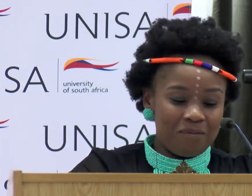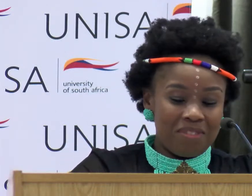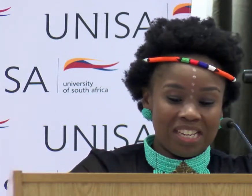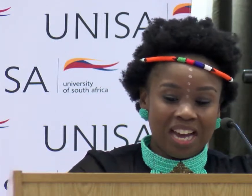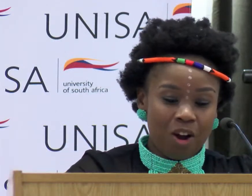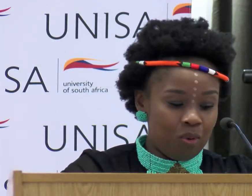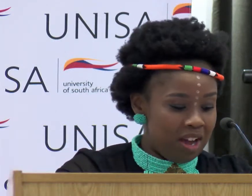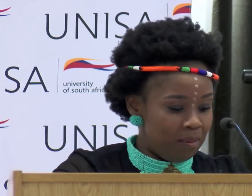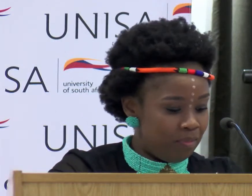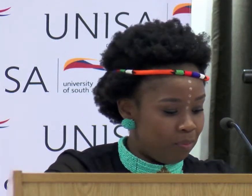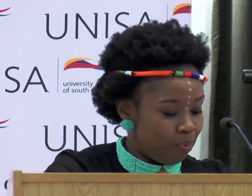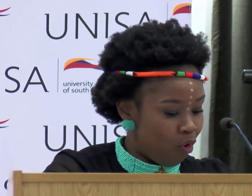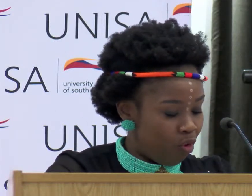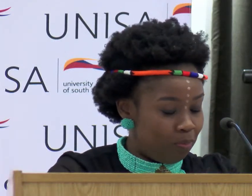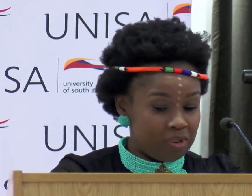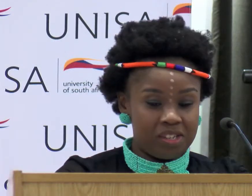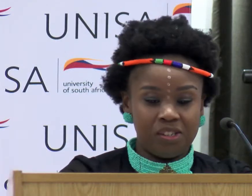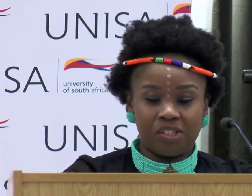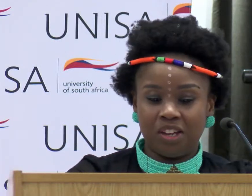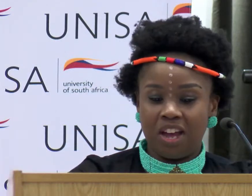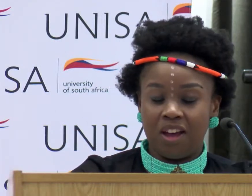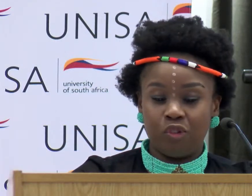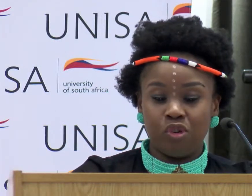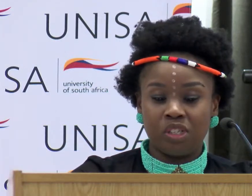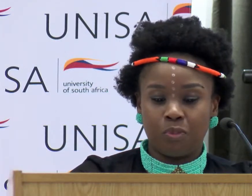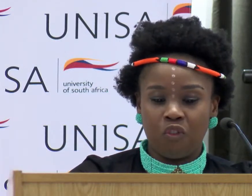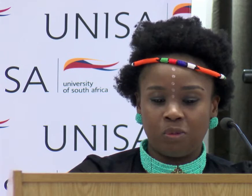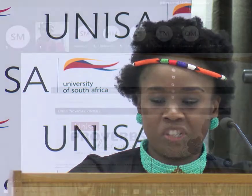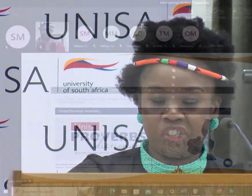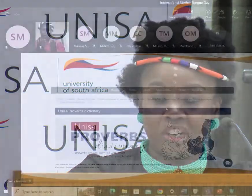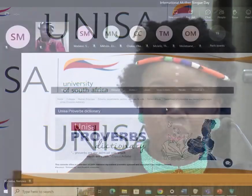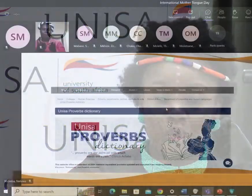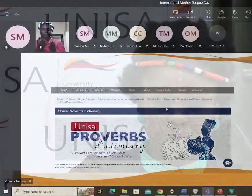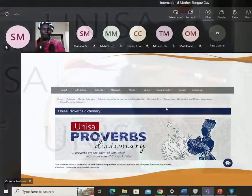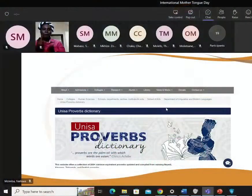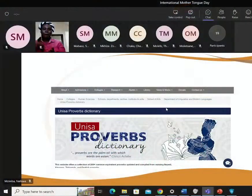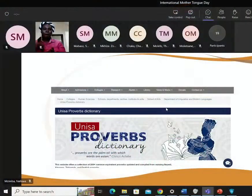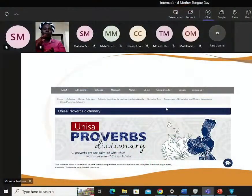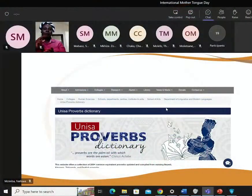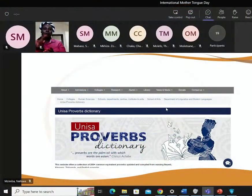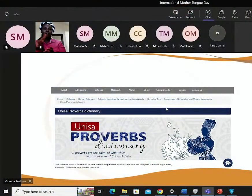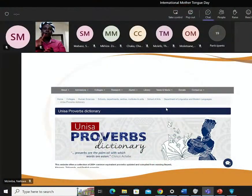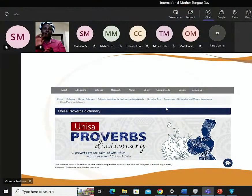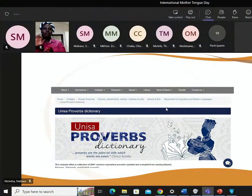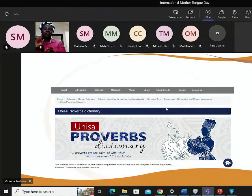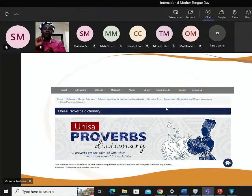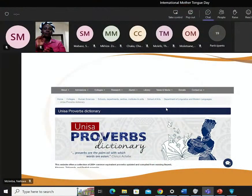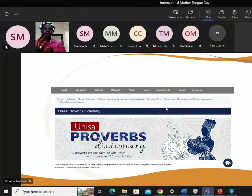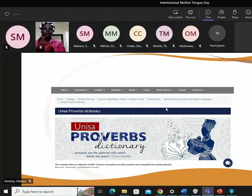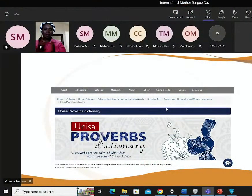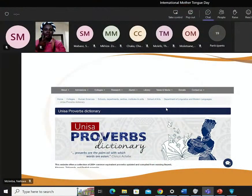Yes, that's how the Proverbs, UNESCO Proverbs dictionary is going to look like.